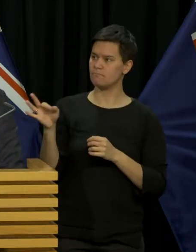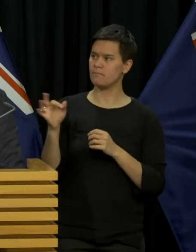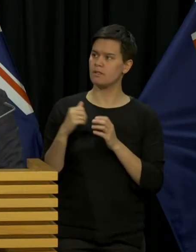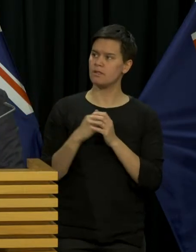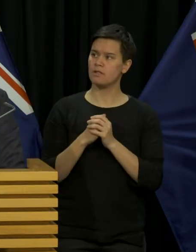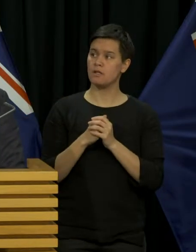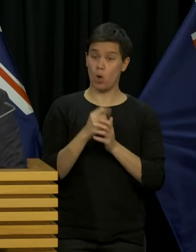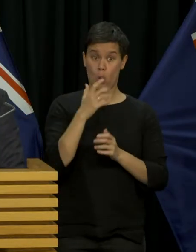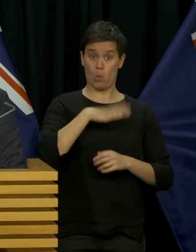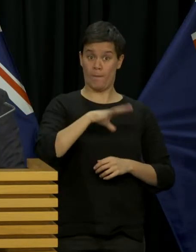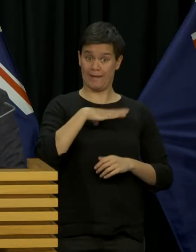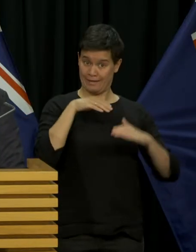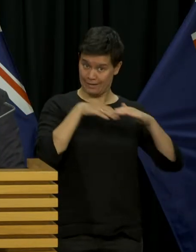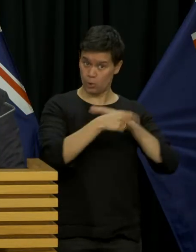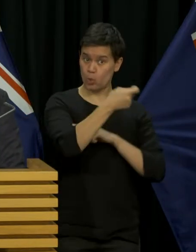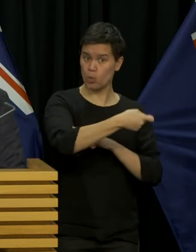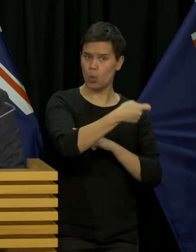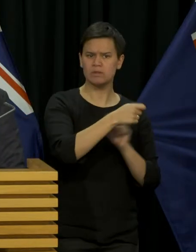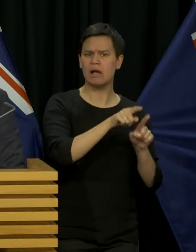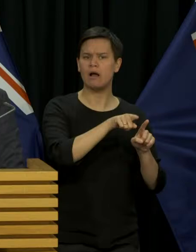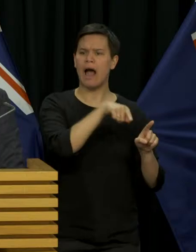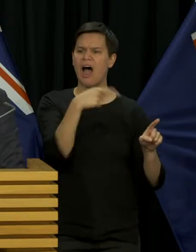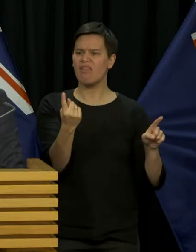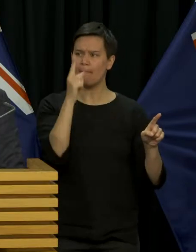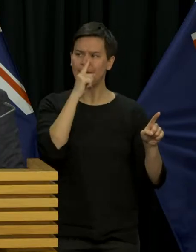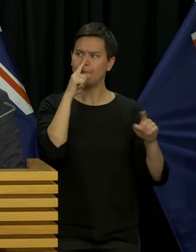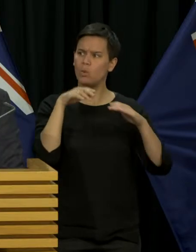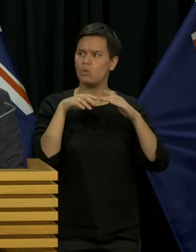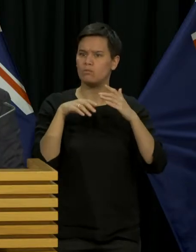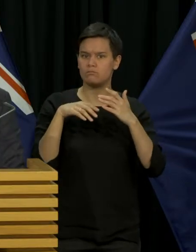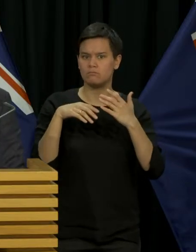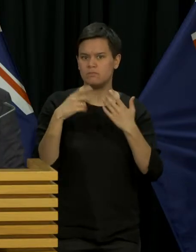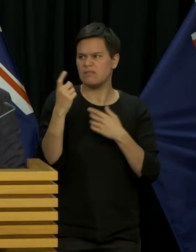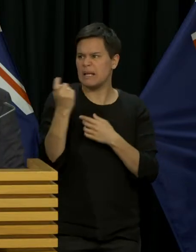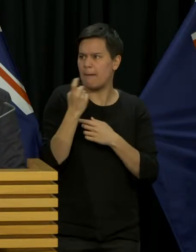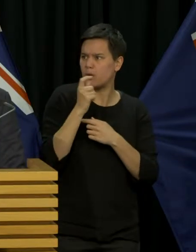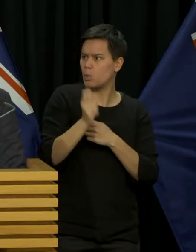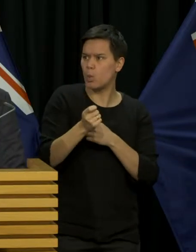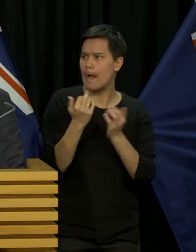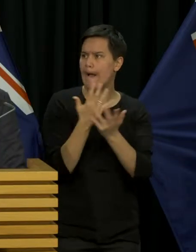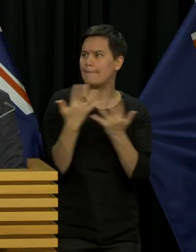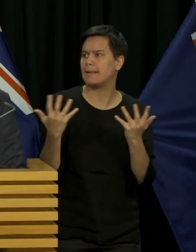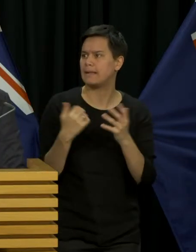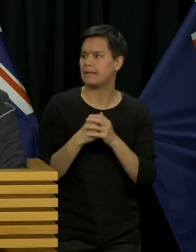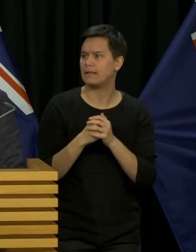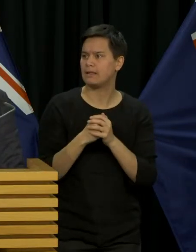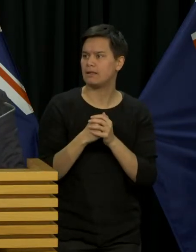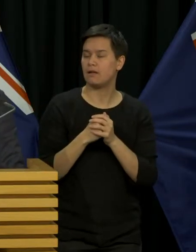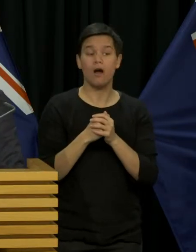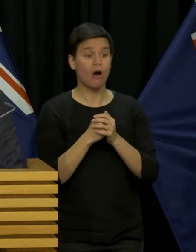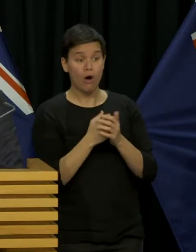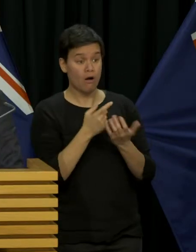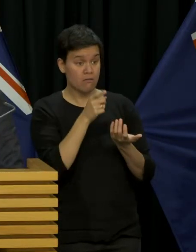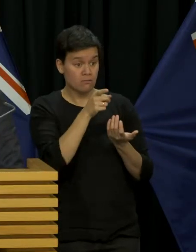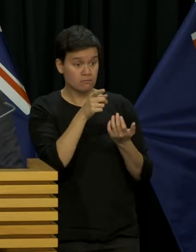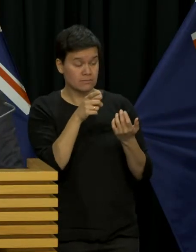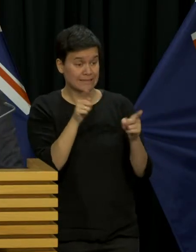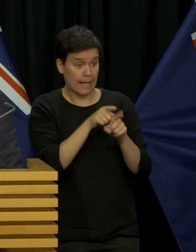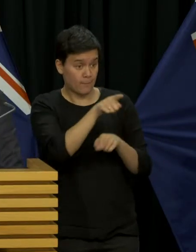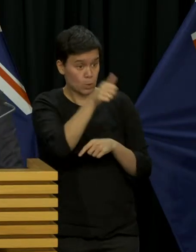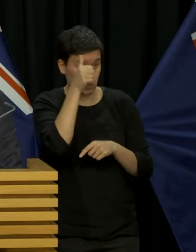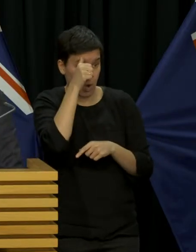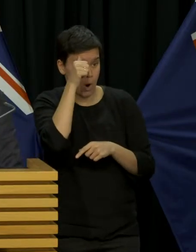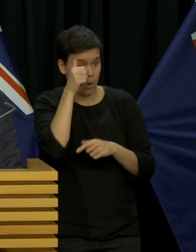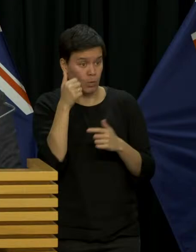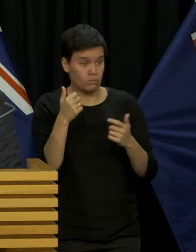facing charges for absconding managed isolation? Look, only the ones that have been in the media. I'm not aware of any that haven't